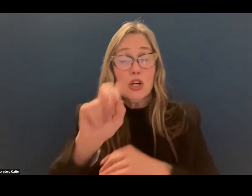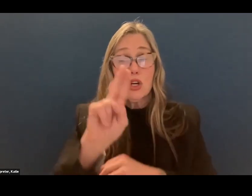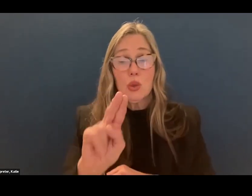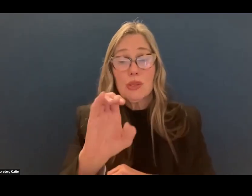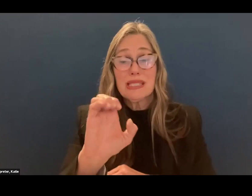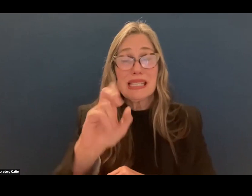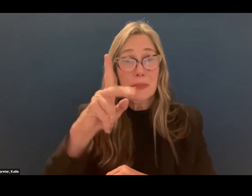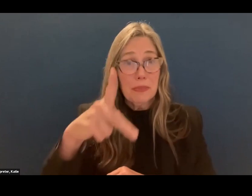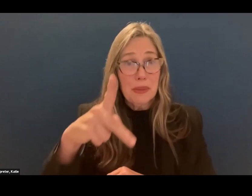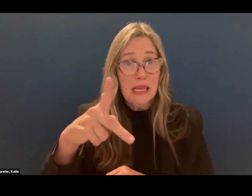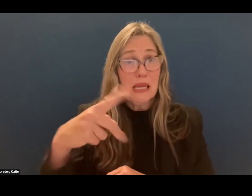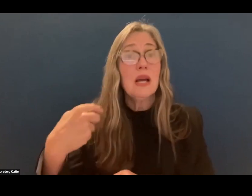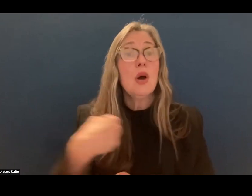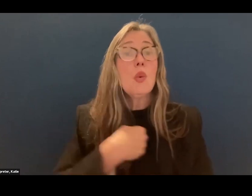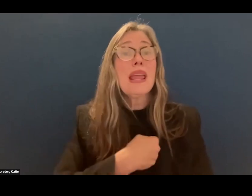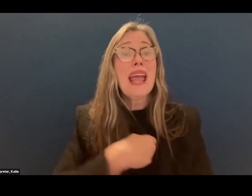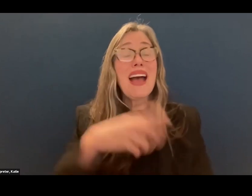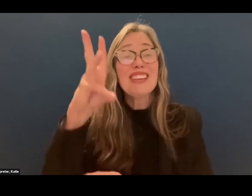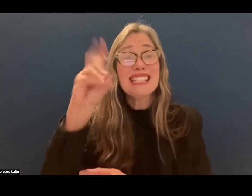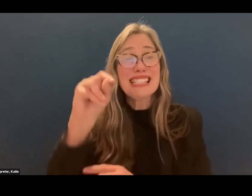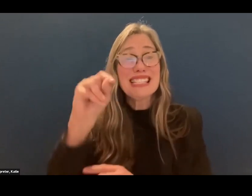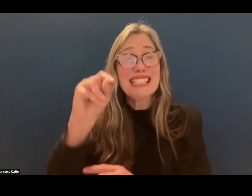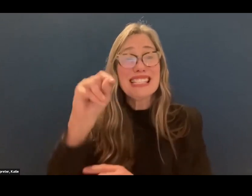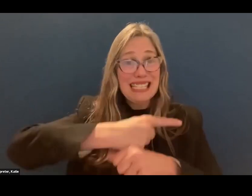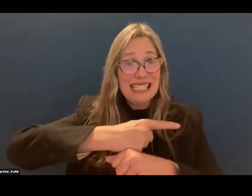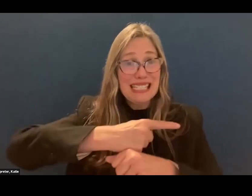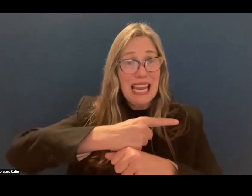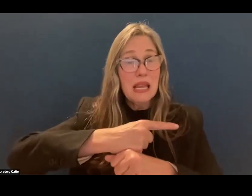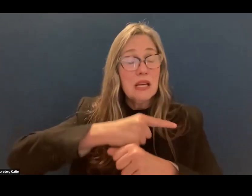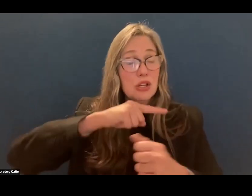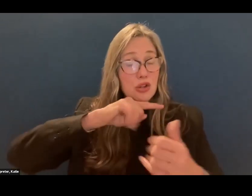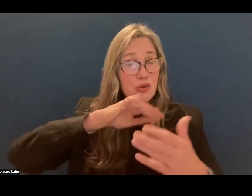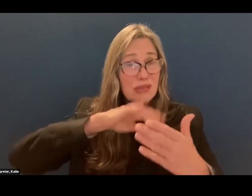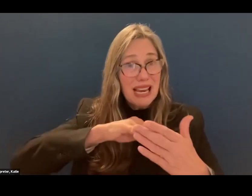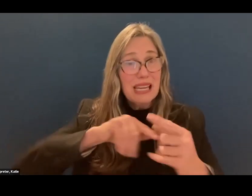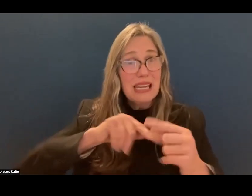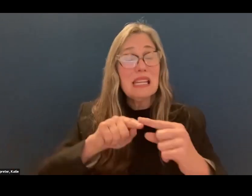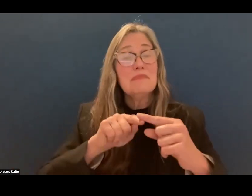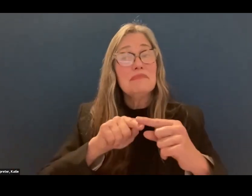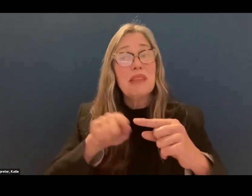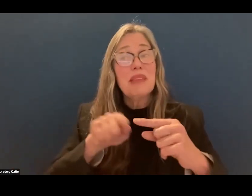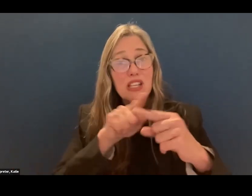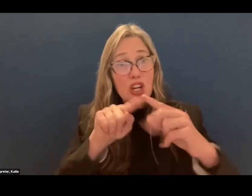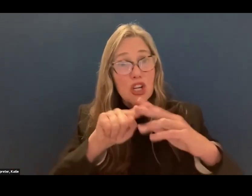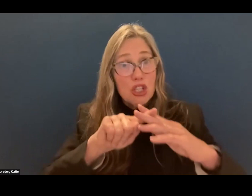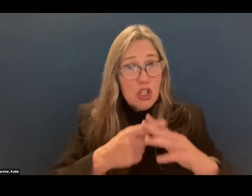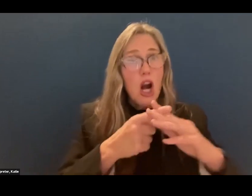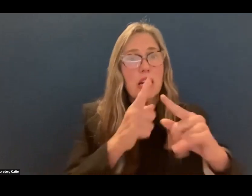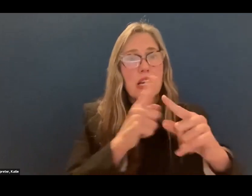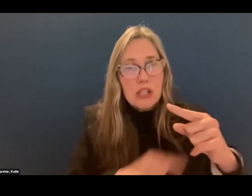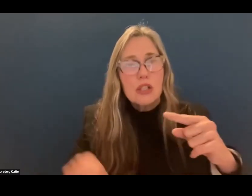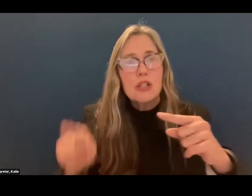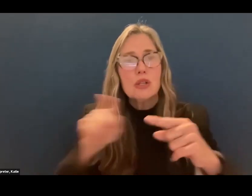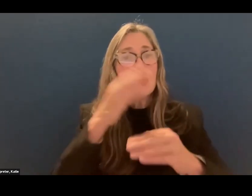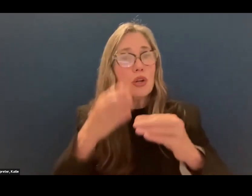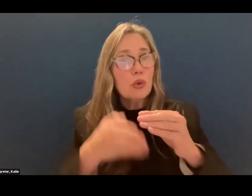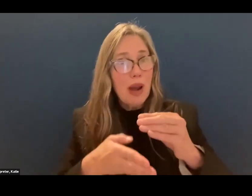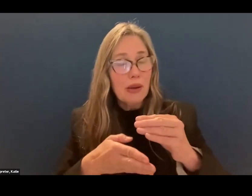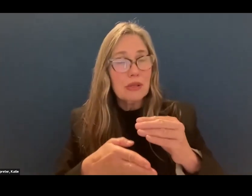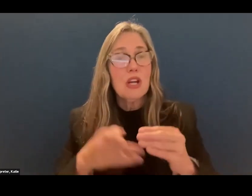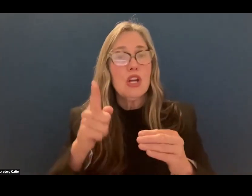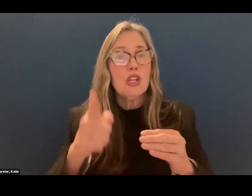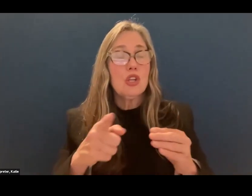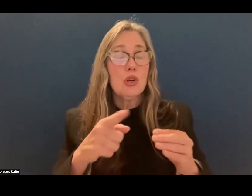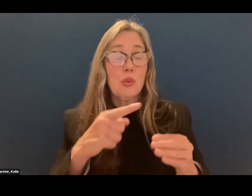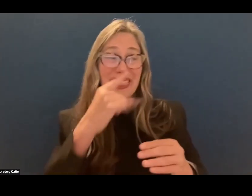for a 60-day turnaround. We kind of pride ourselves, if it has to do with kids, to get that investigation started sooner rather than later. You have adopted